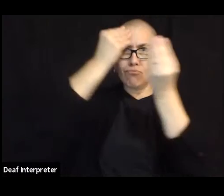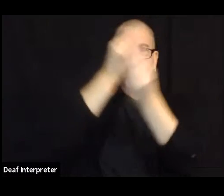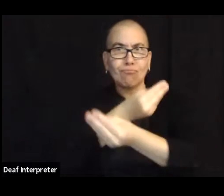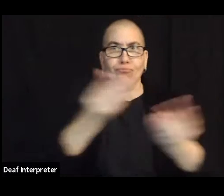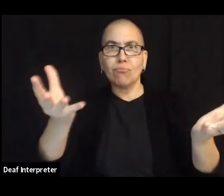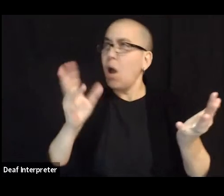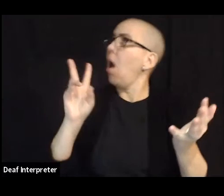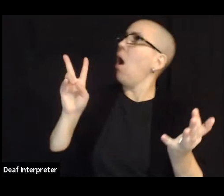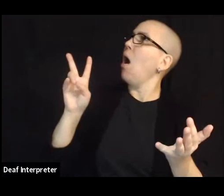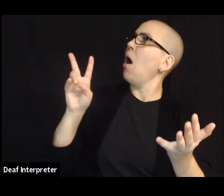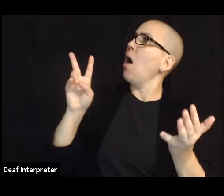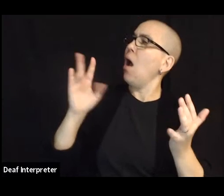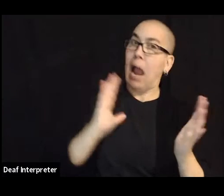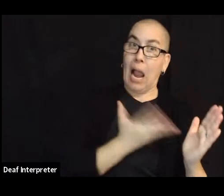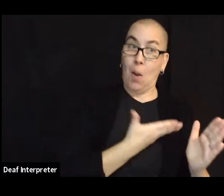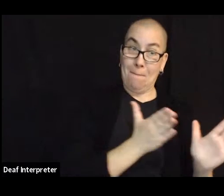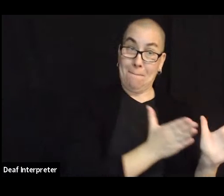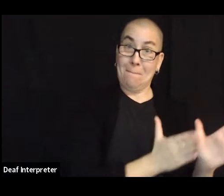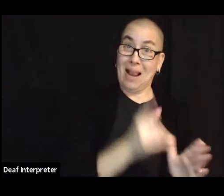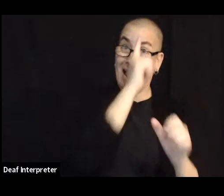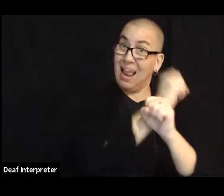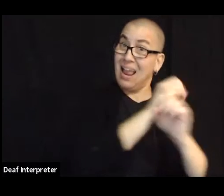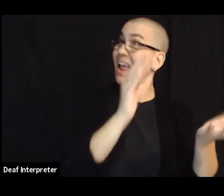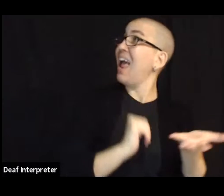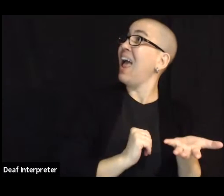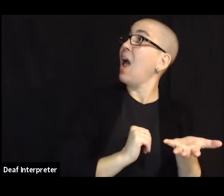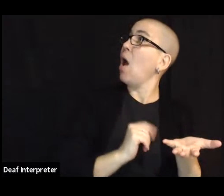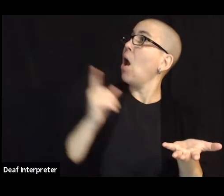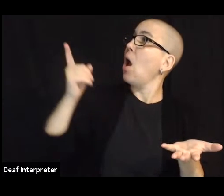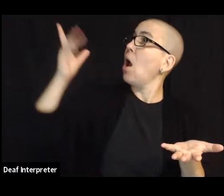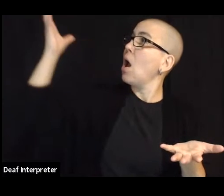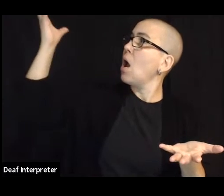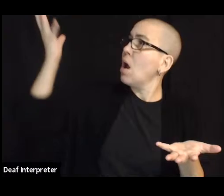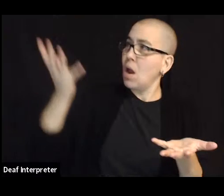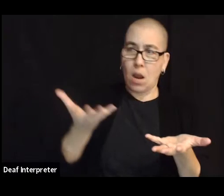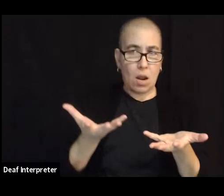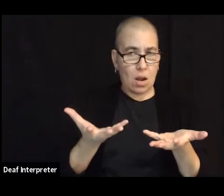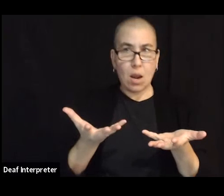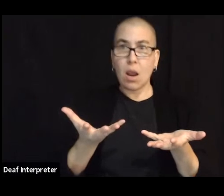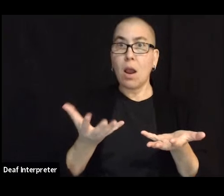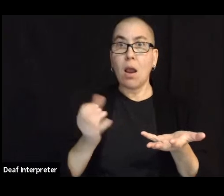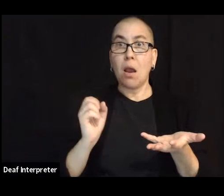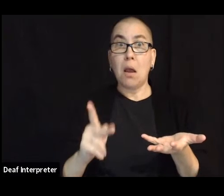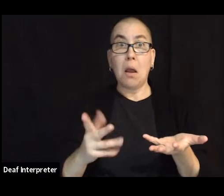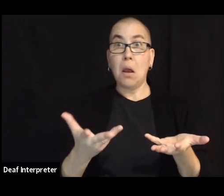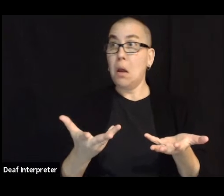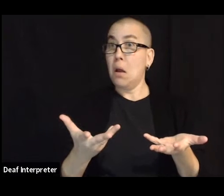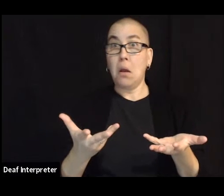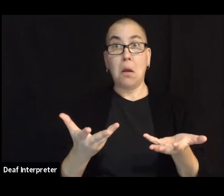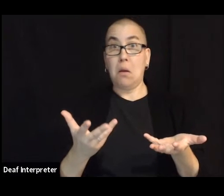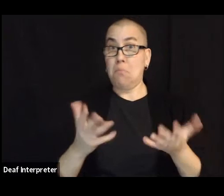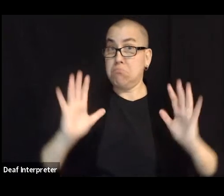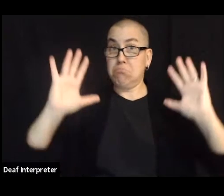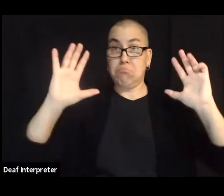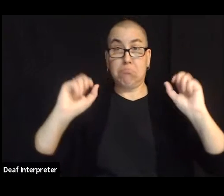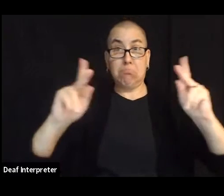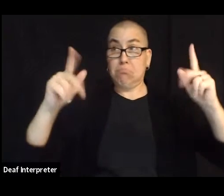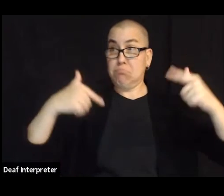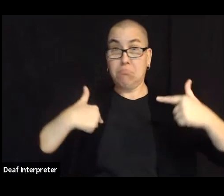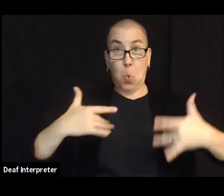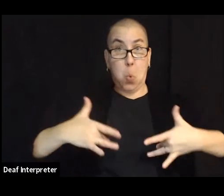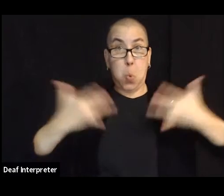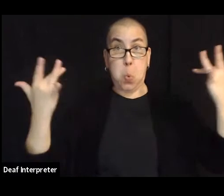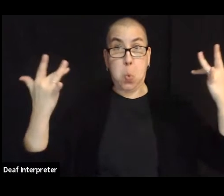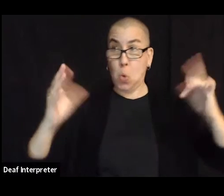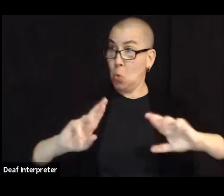receive more vaccines if the feds actually follow through on their promise. This announcement should bring more hope to all Minnesotans, especially those